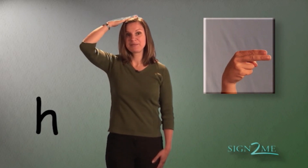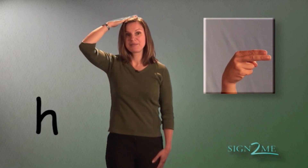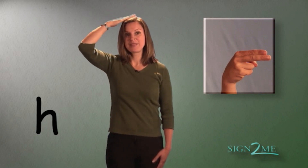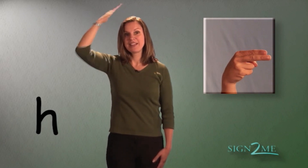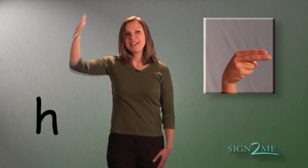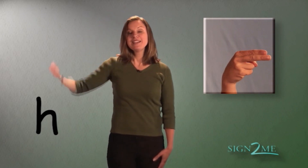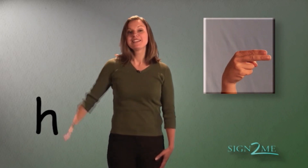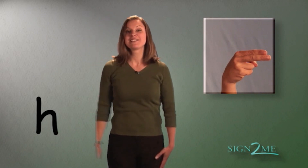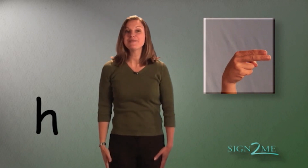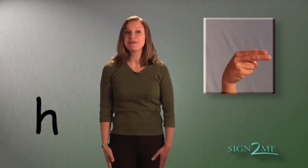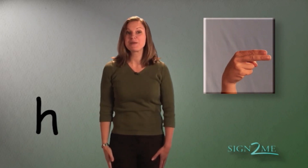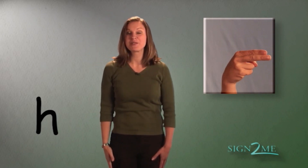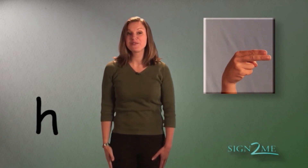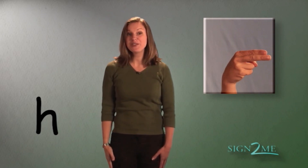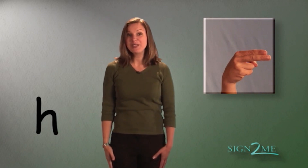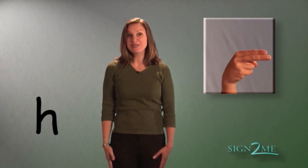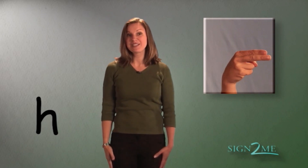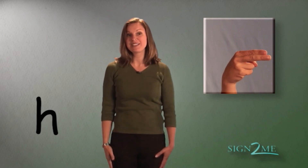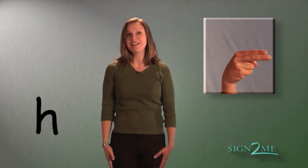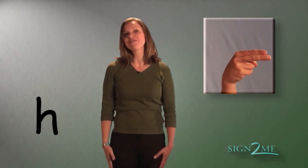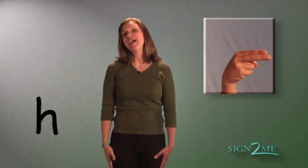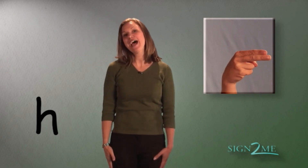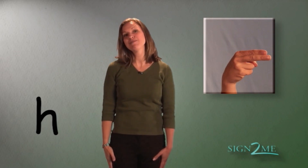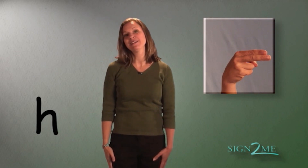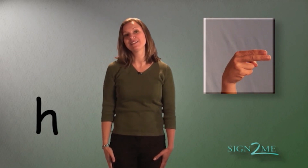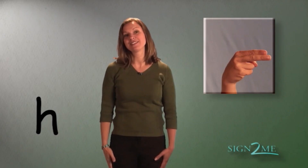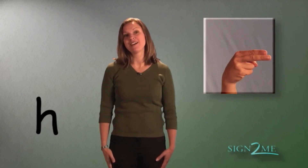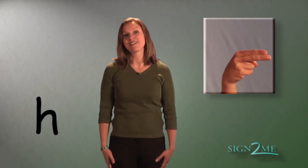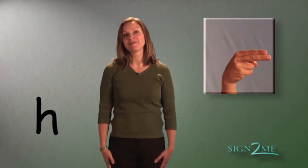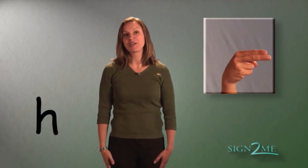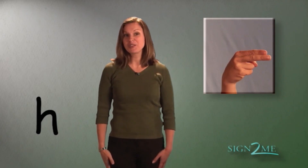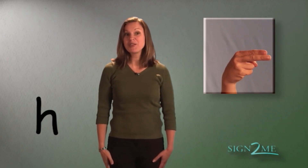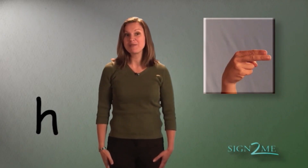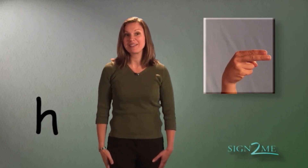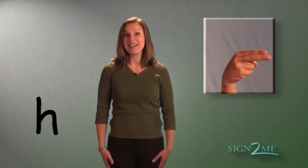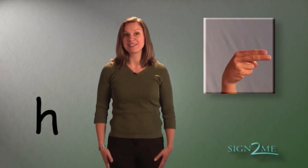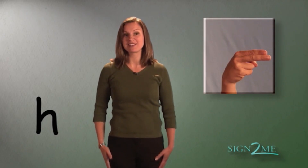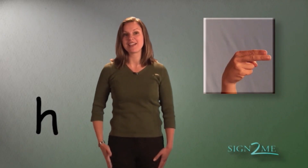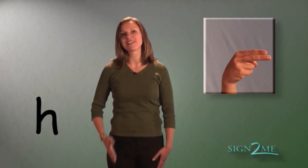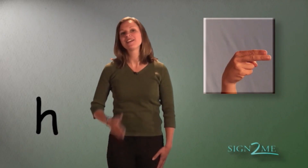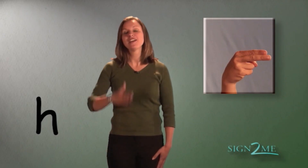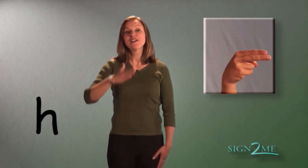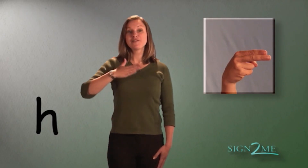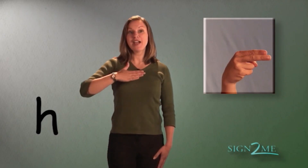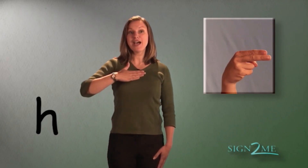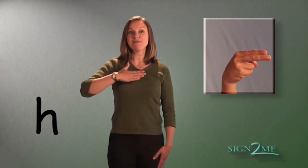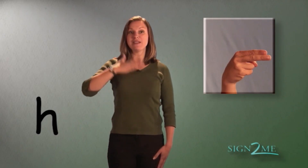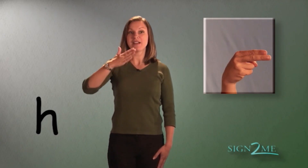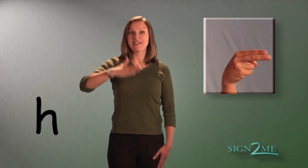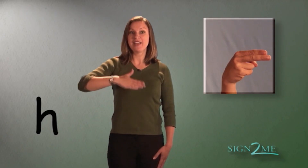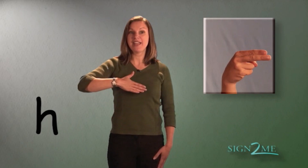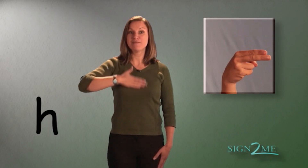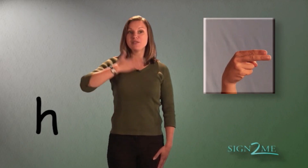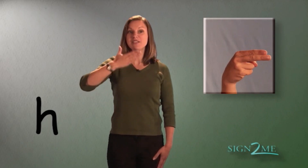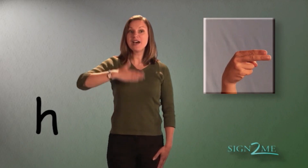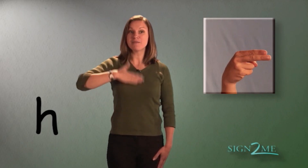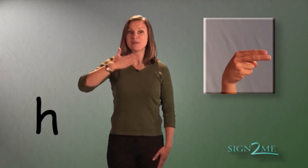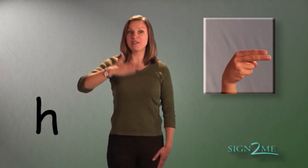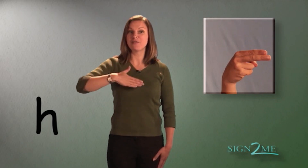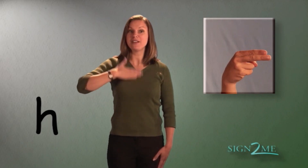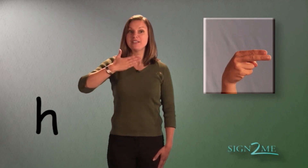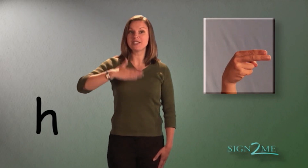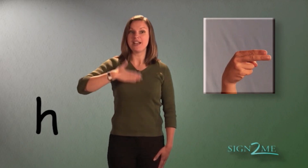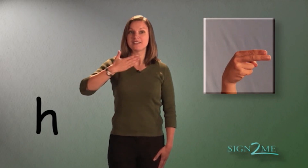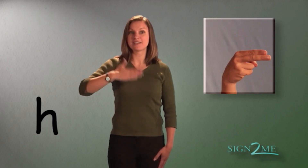Hat. Some people prefer to use the sign for happy in this song. I'll show you what that looks like. For happy, the hand moves